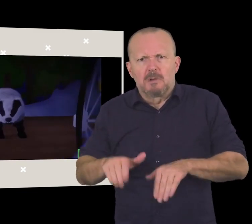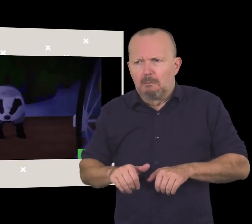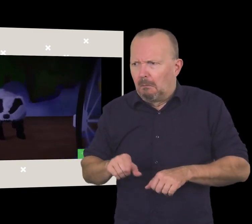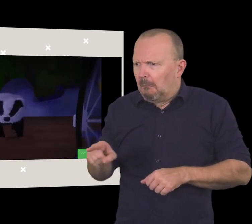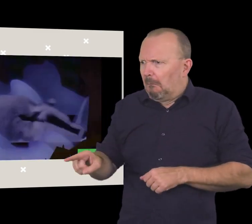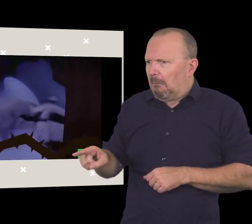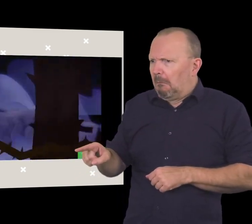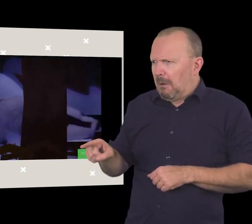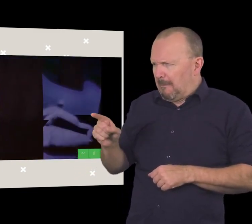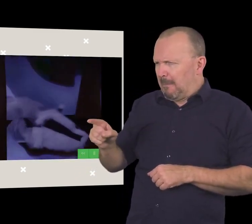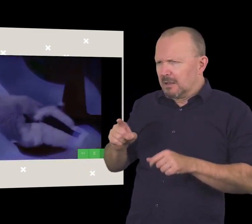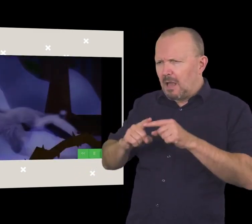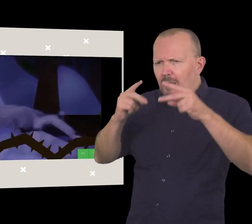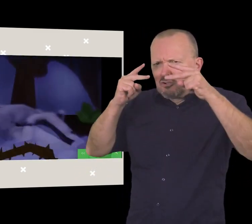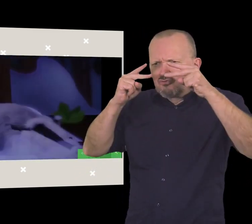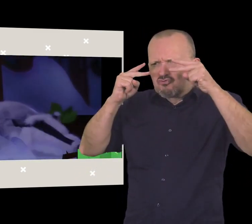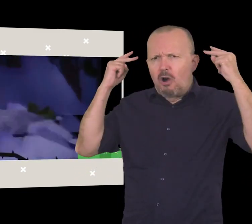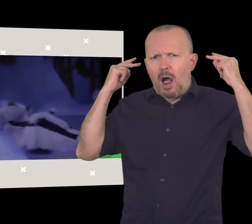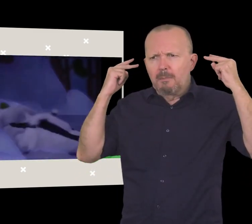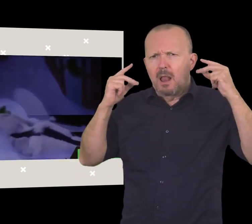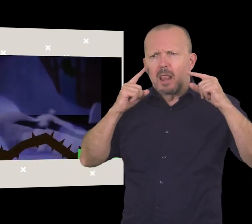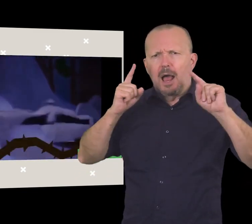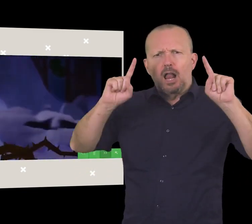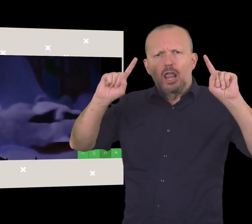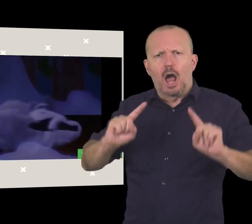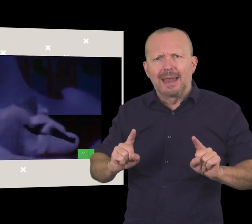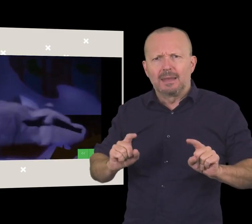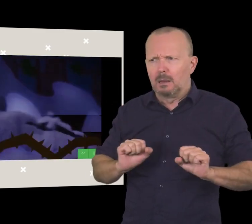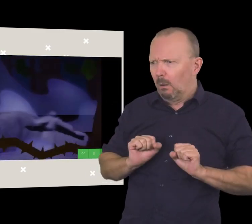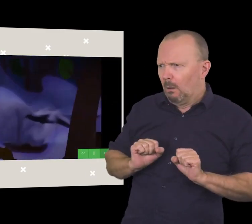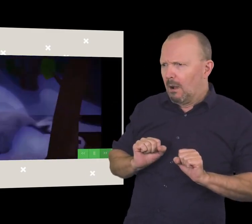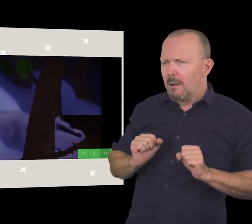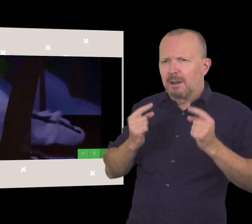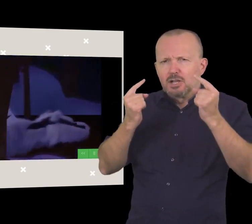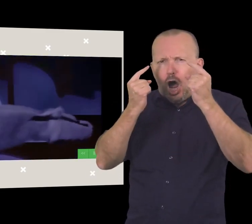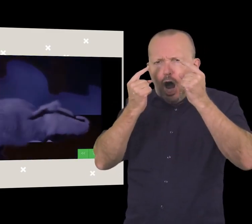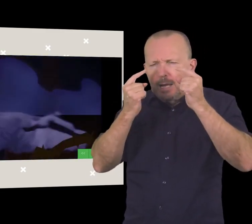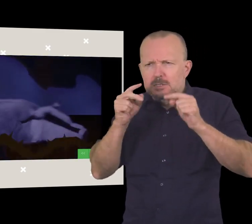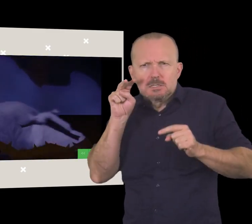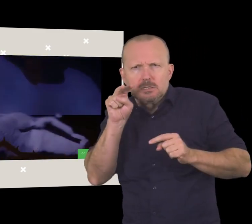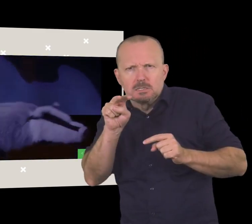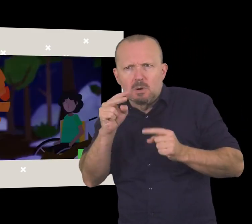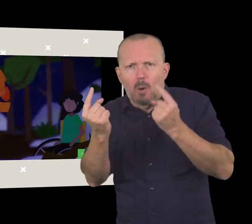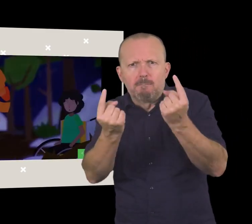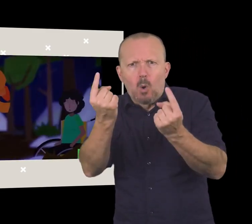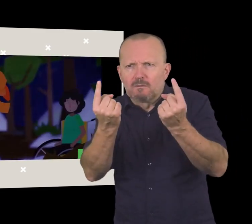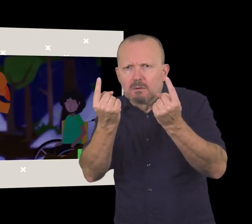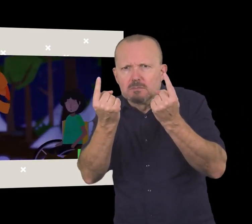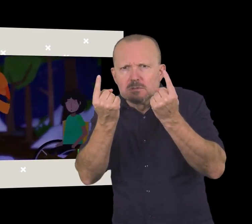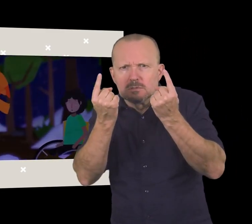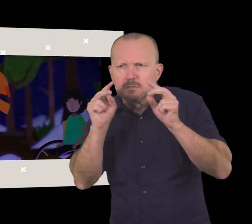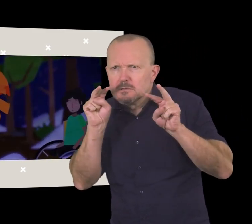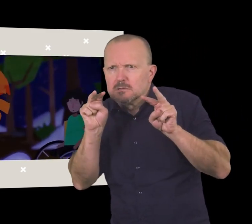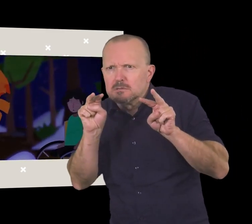pair. The waxy coat, the stripe of white that seemed like lightning, the whites of